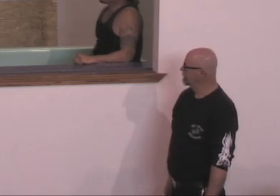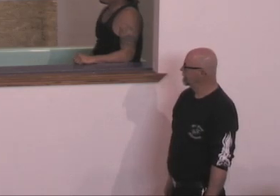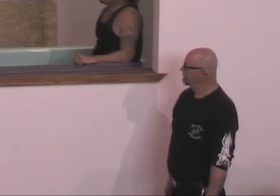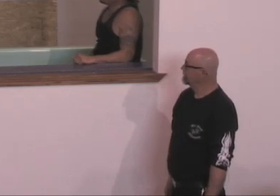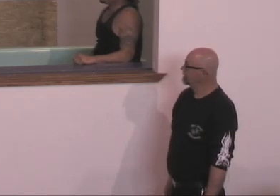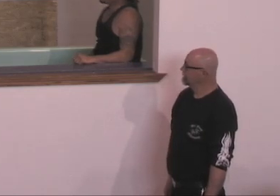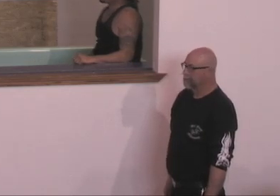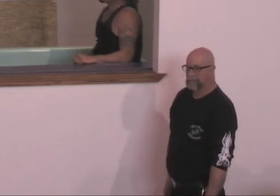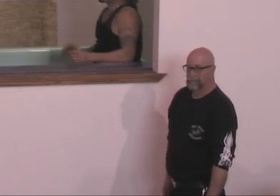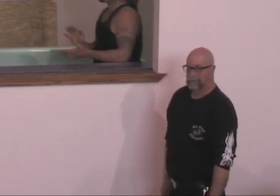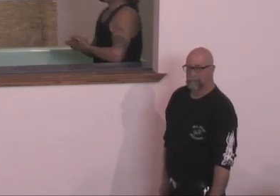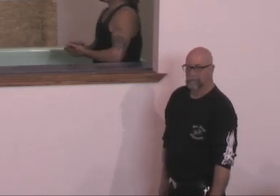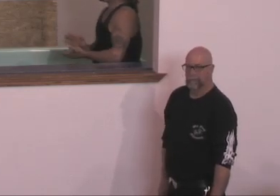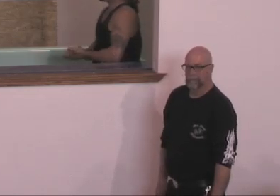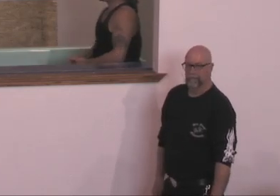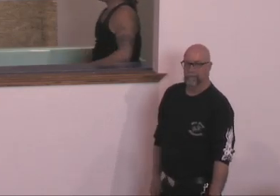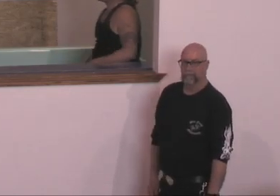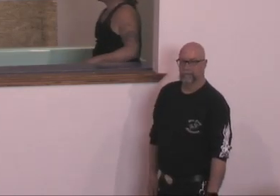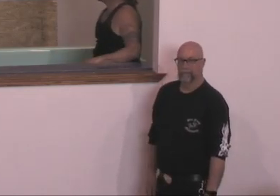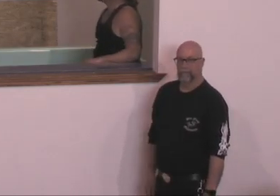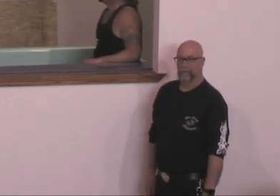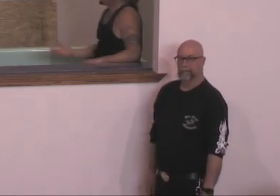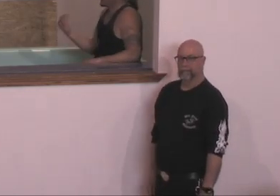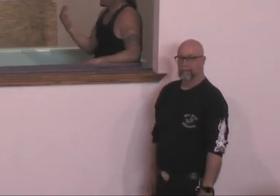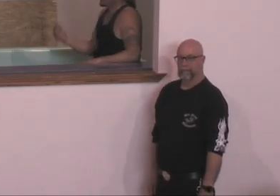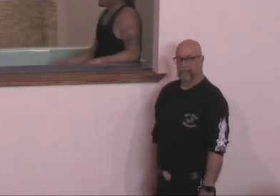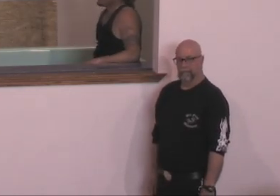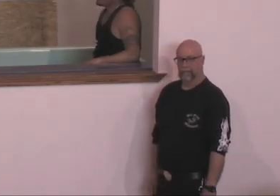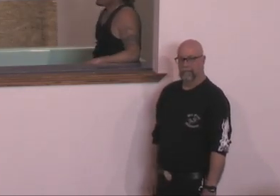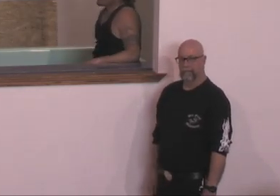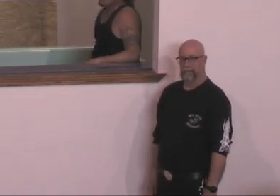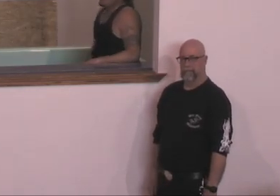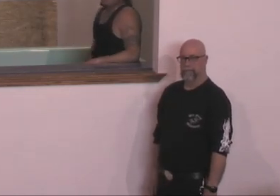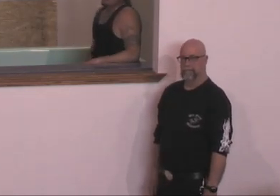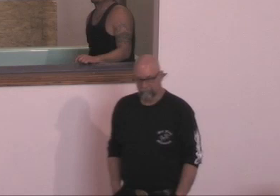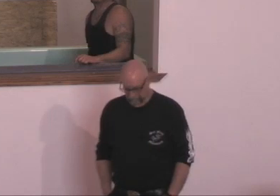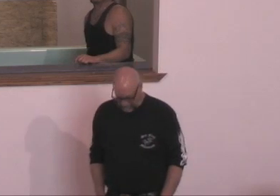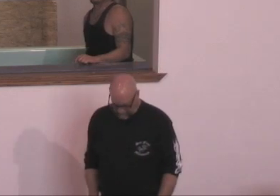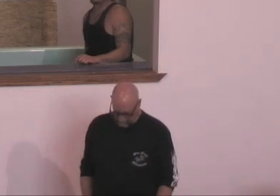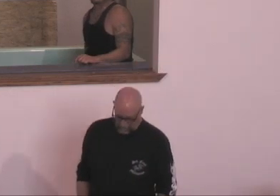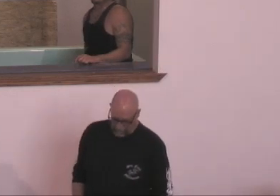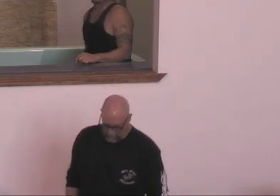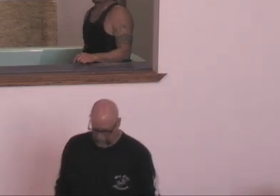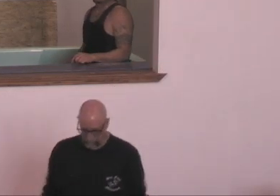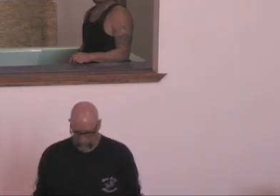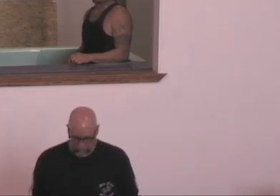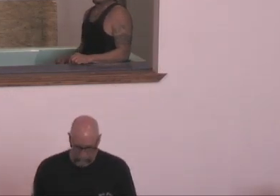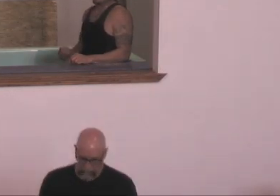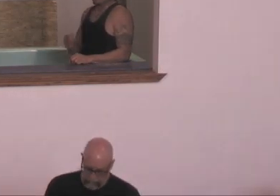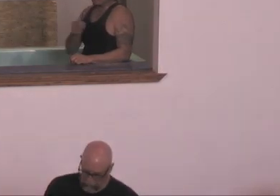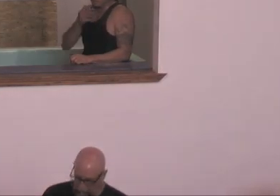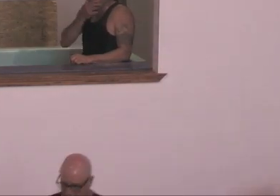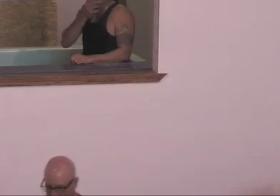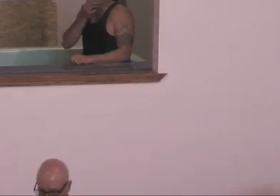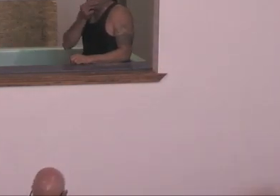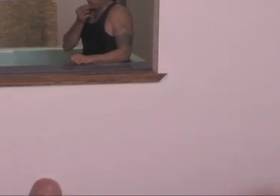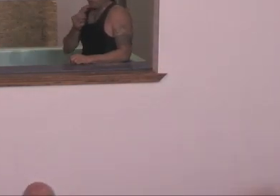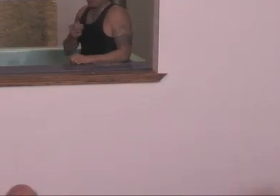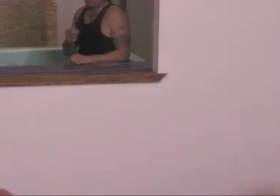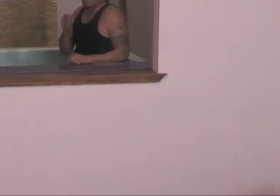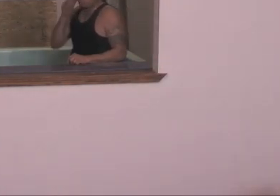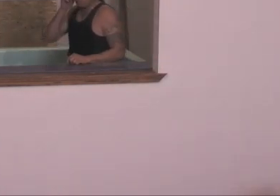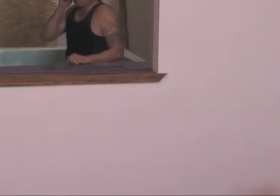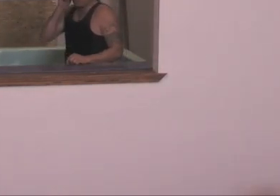Hi, my name is David Compton. I first came to Christ. Hey, man, I got to get my phone because Randy wants